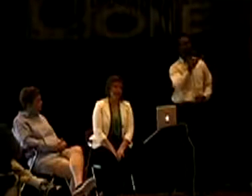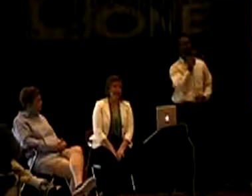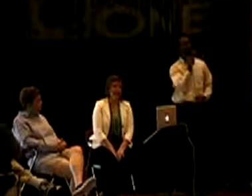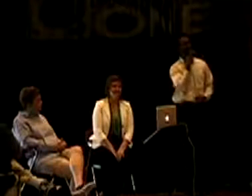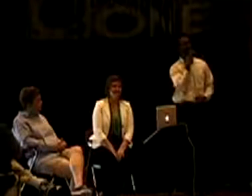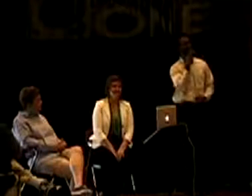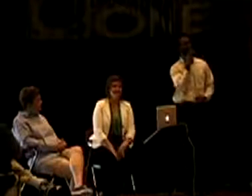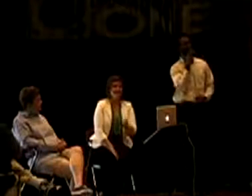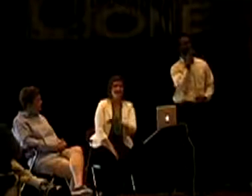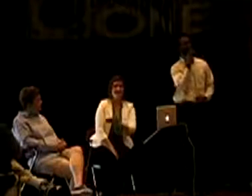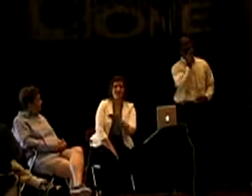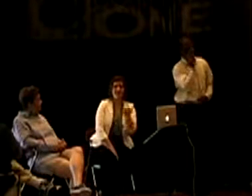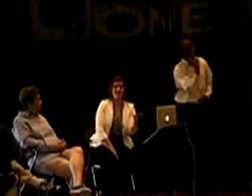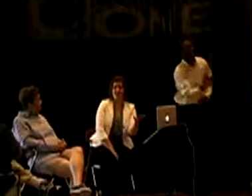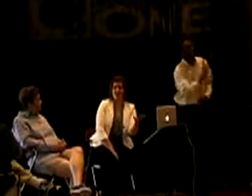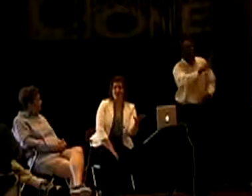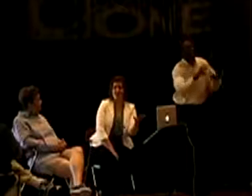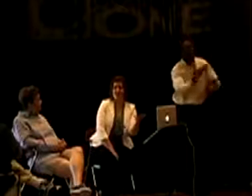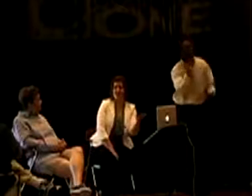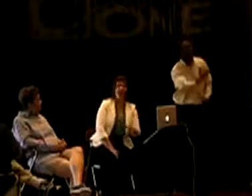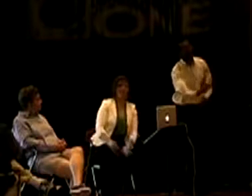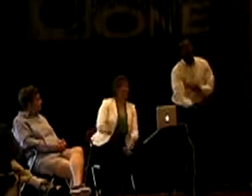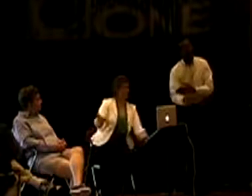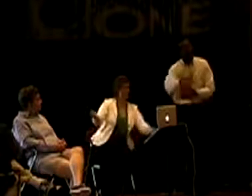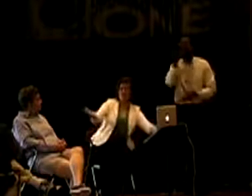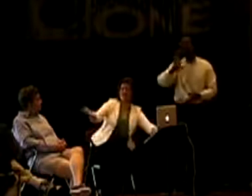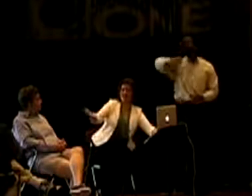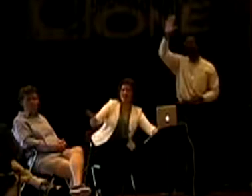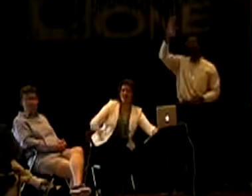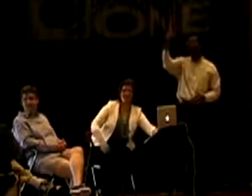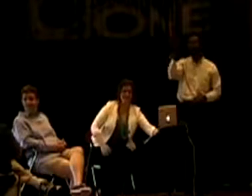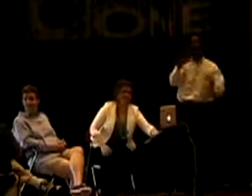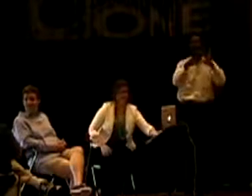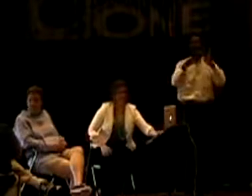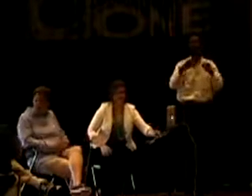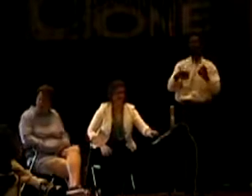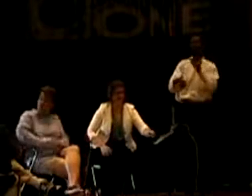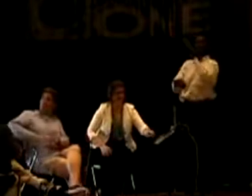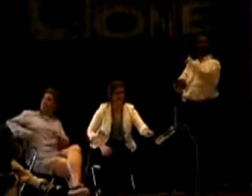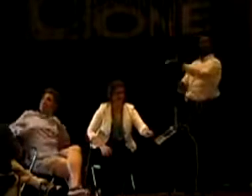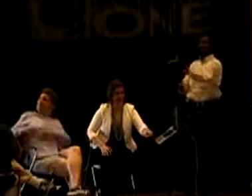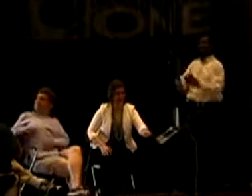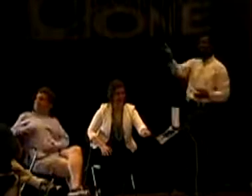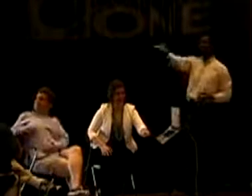Thank you. Do we have other questions? Oh, yes. Right here.